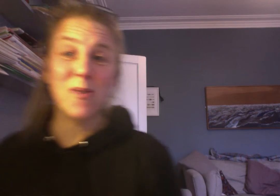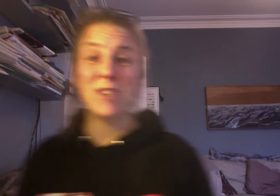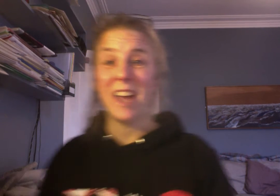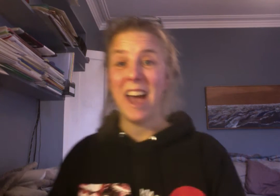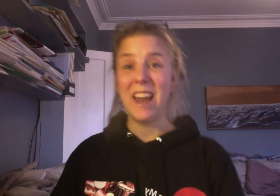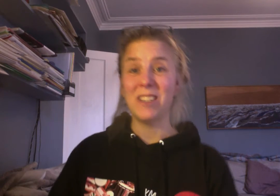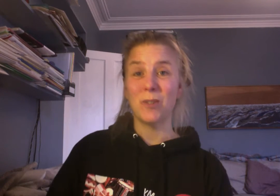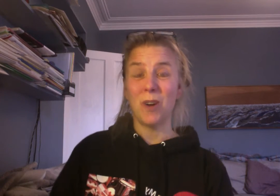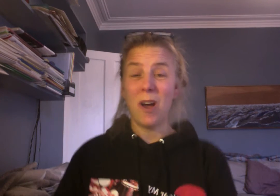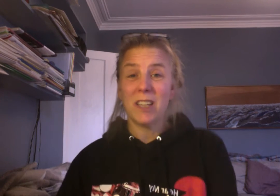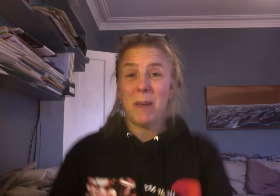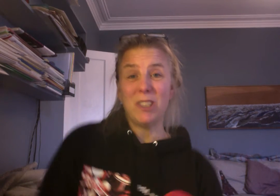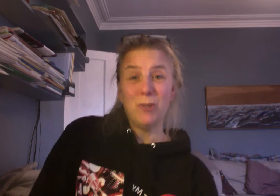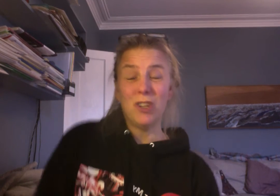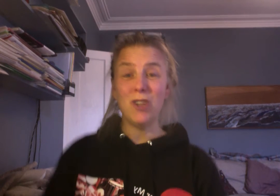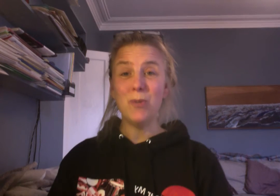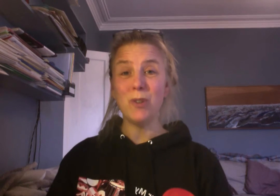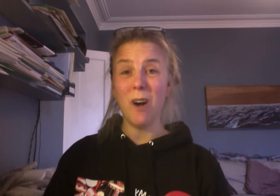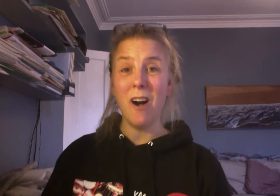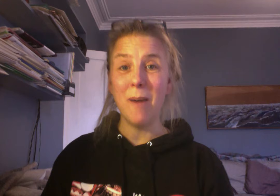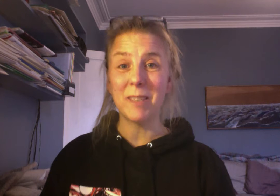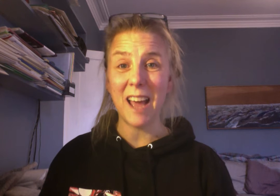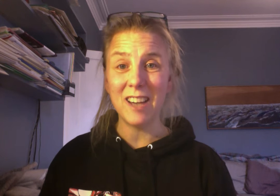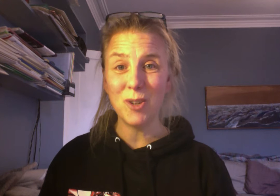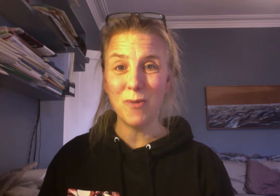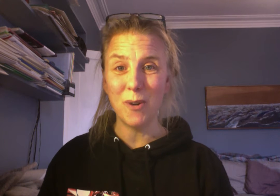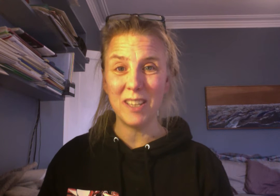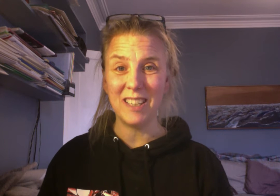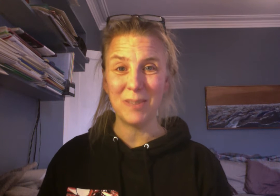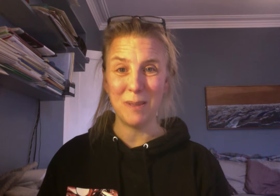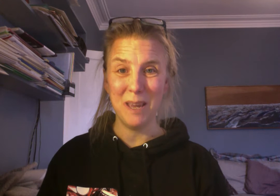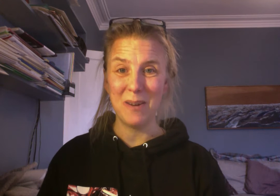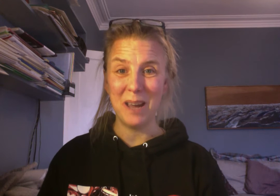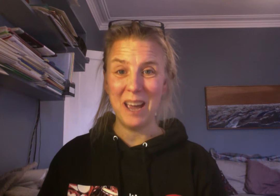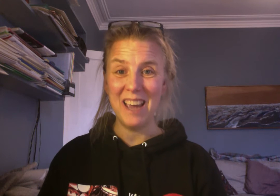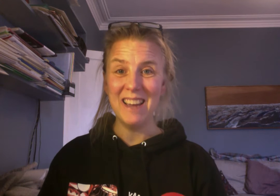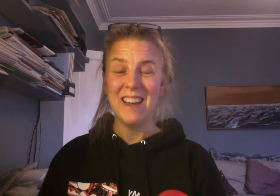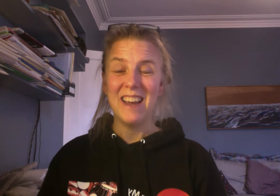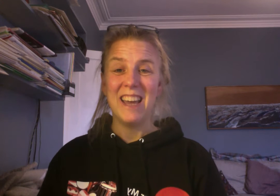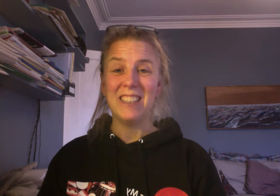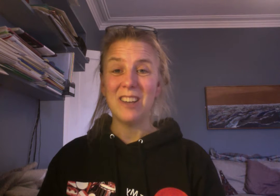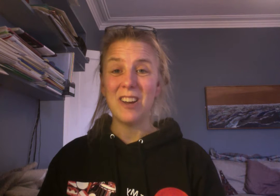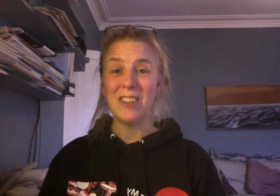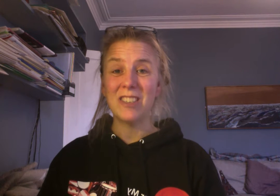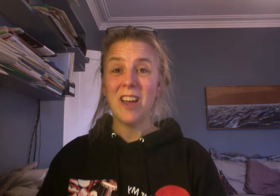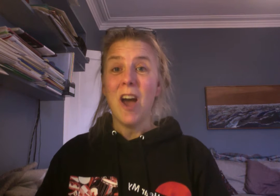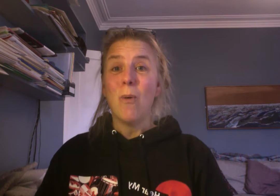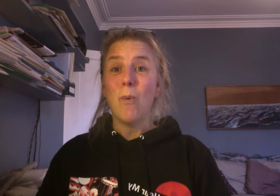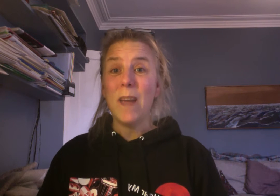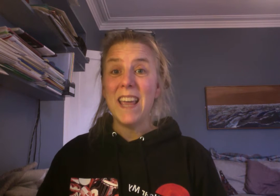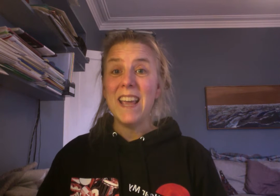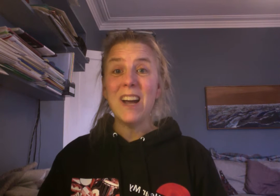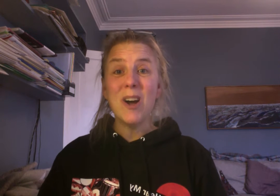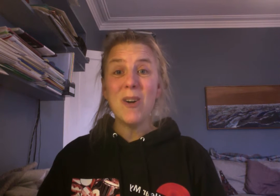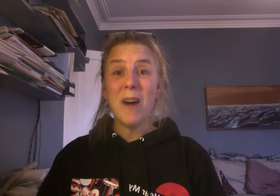note and I expect you to use your arms and your voices with me, okay? It starts, we go